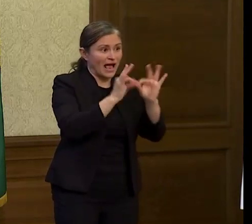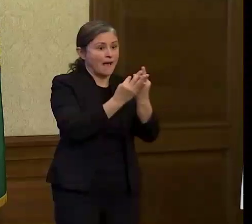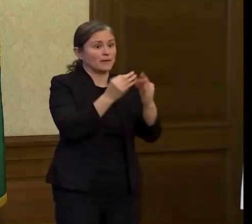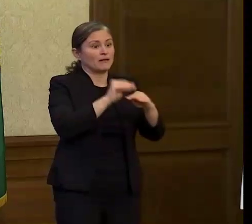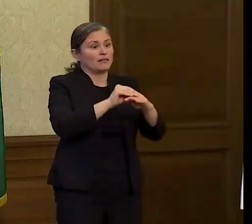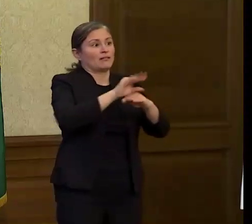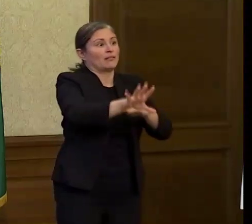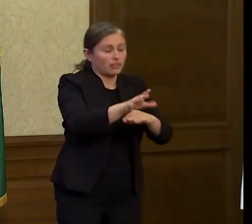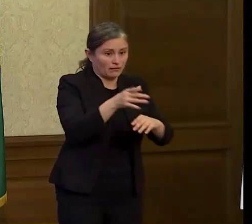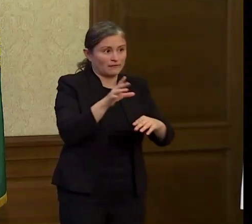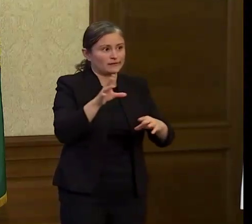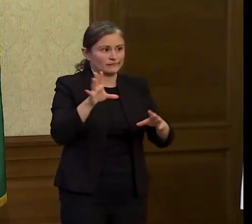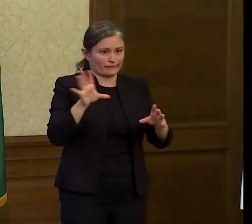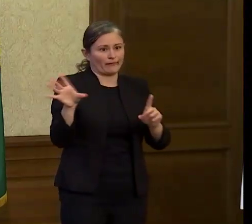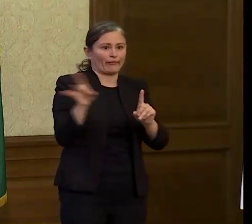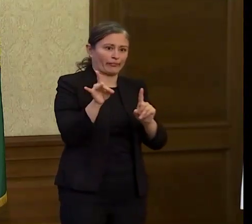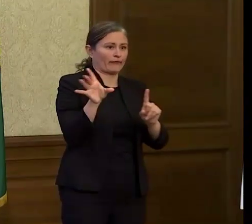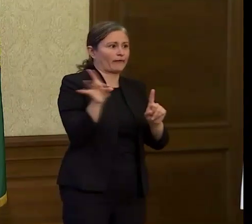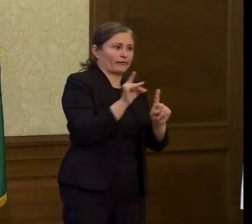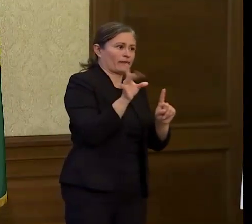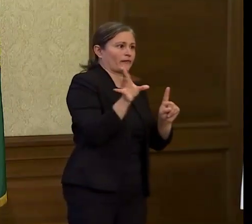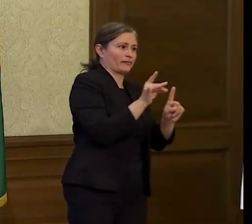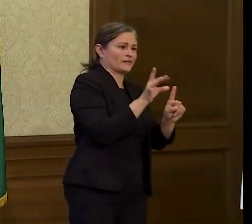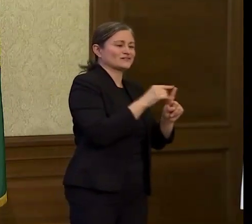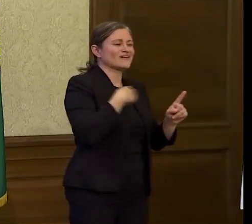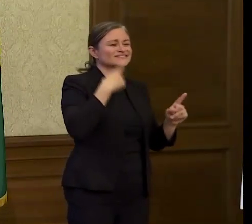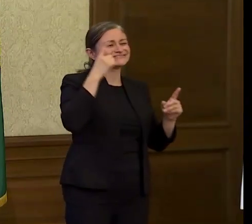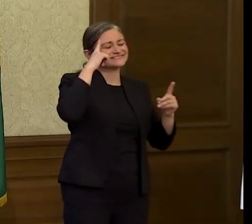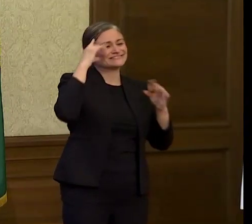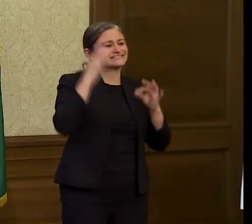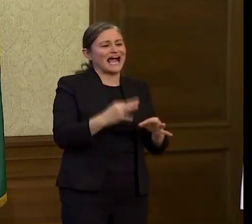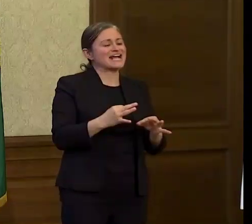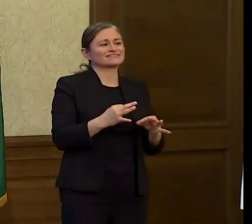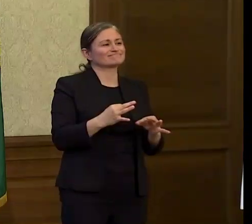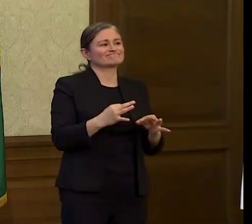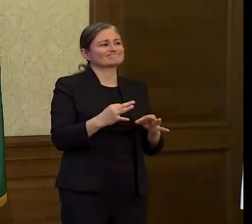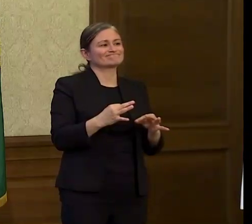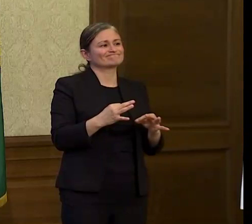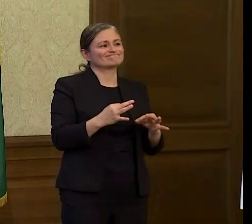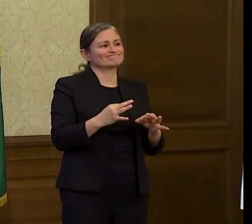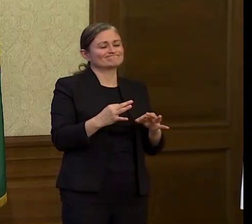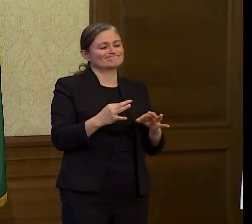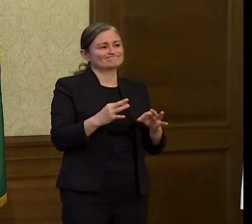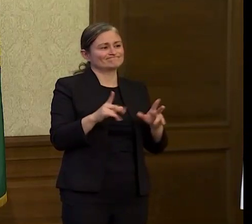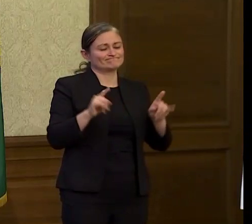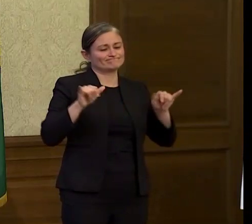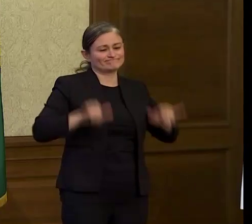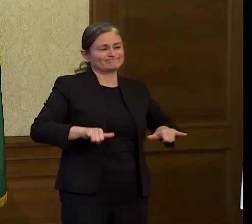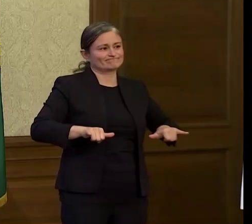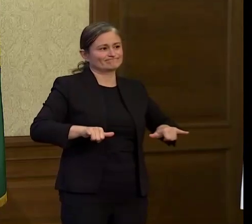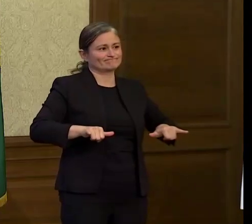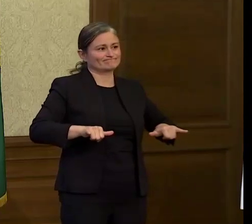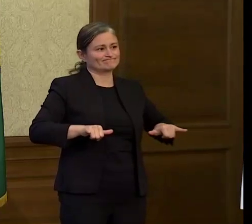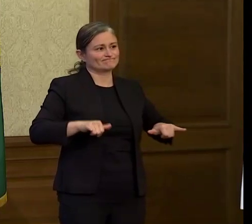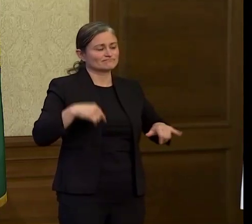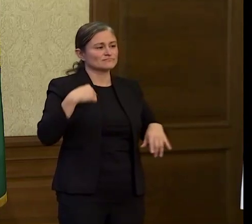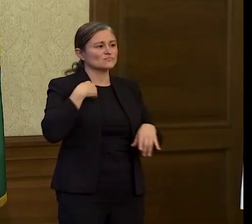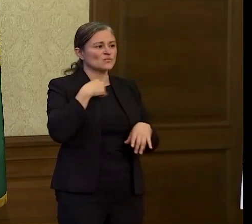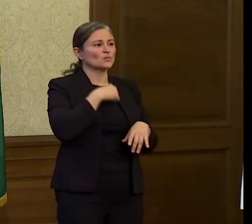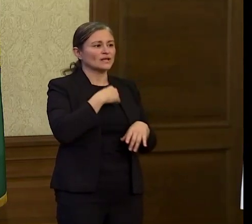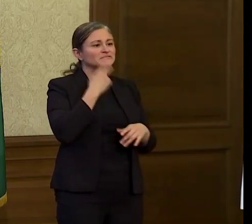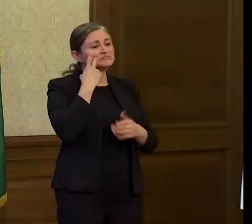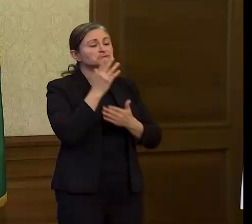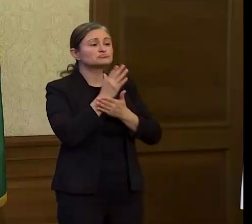night. So we made that decision. It stands. We have had some success with it. As